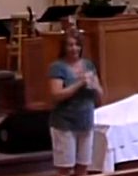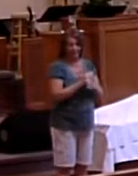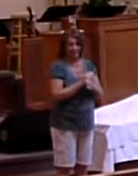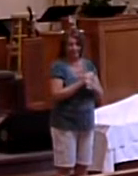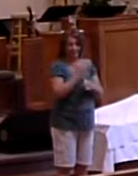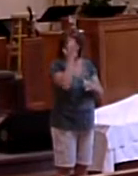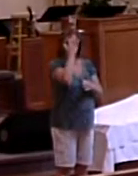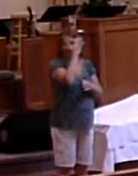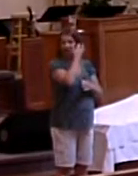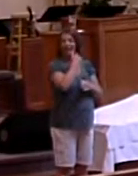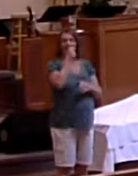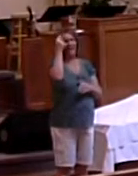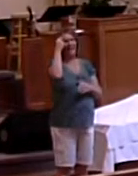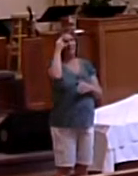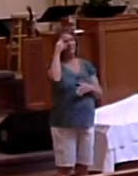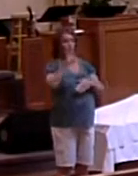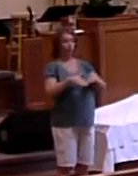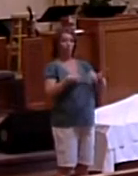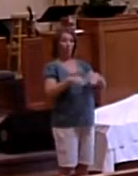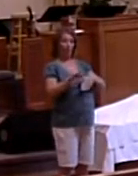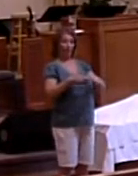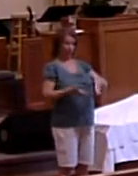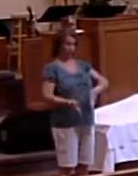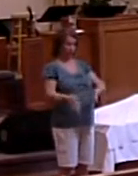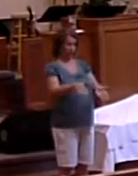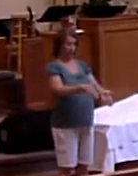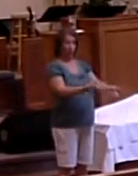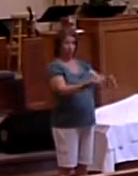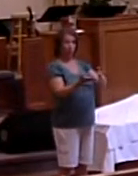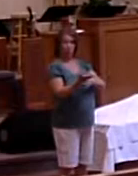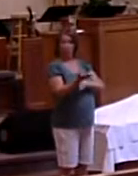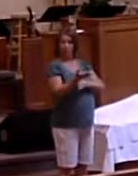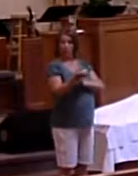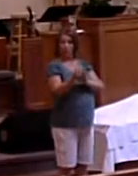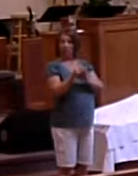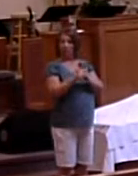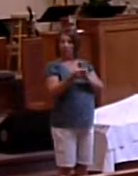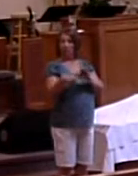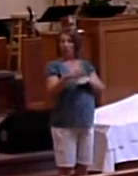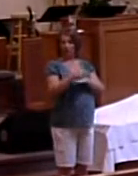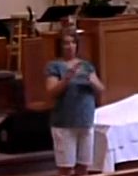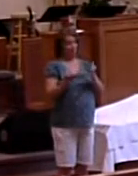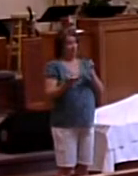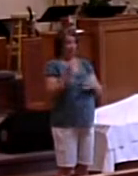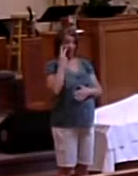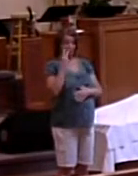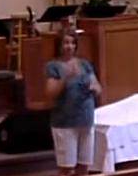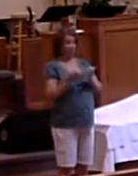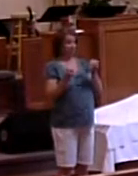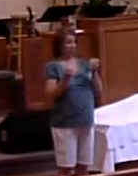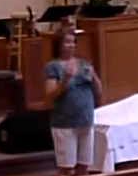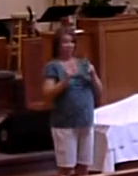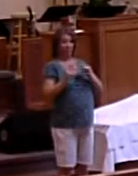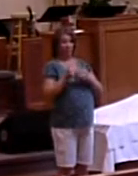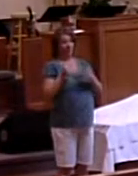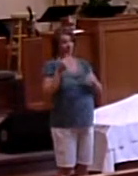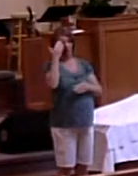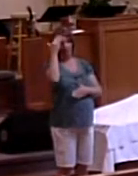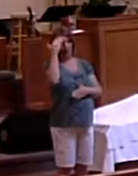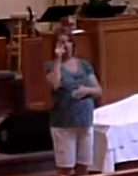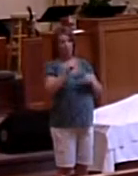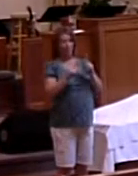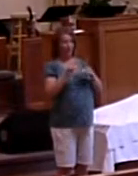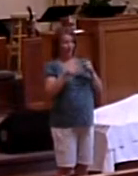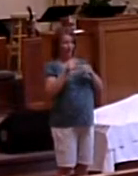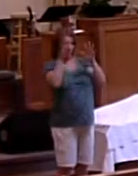think there's a couple of walking trails through there also. So maybe they had seen a lot of humans before. I'm not for sure. But whenever they saw us, they weren't